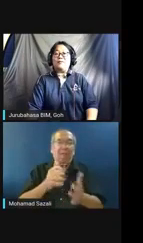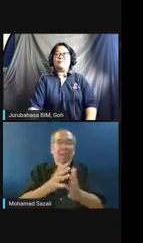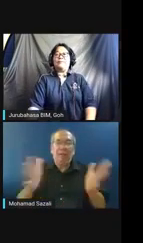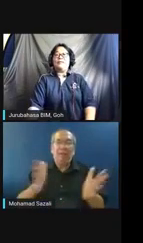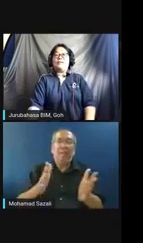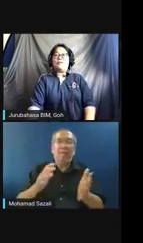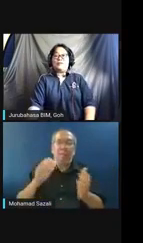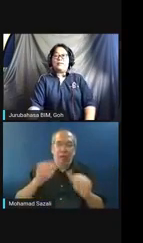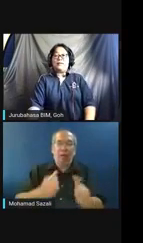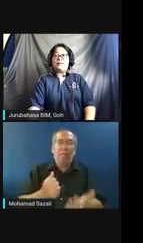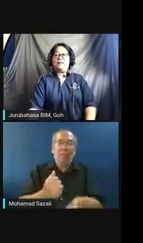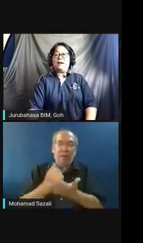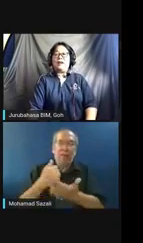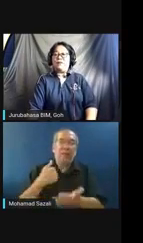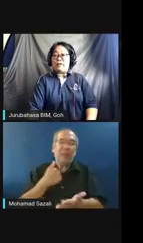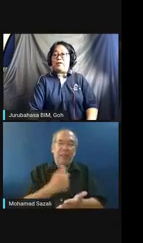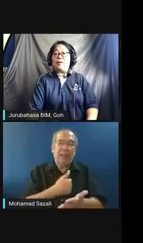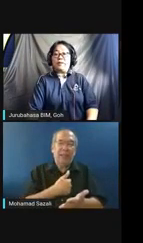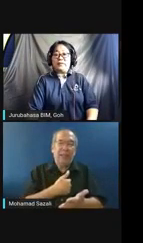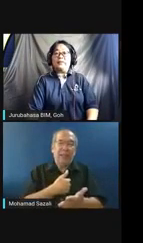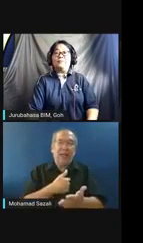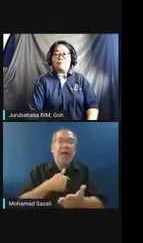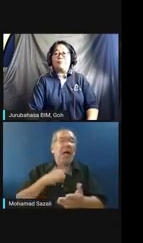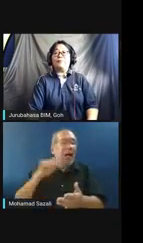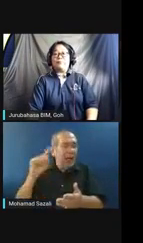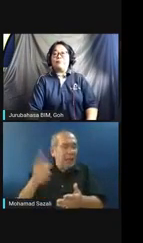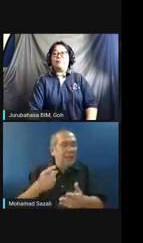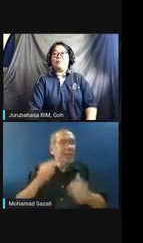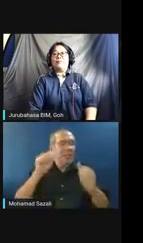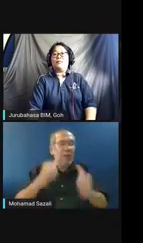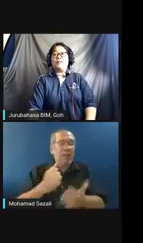now for the hard of hearing community,